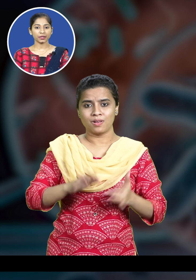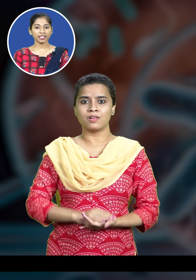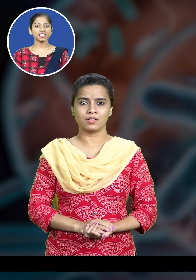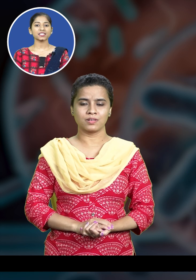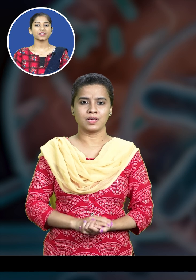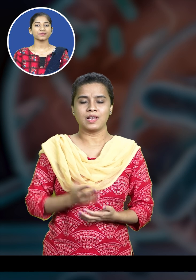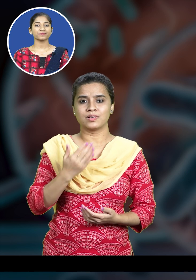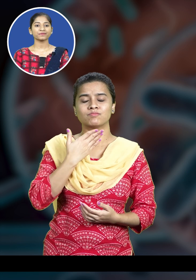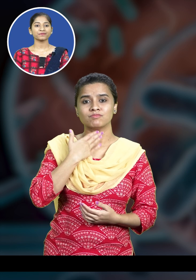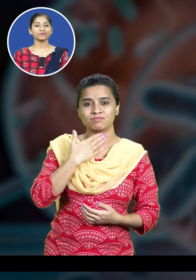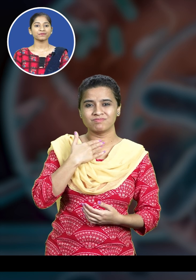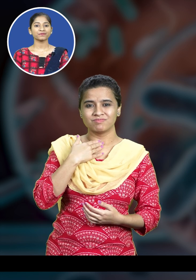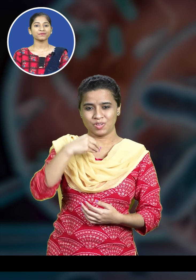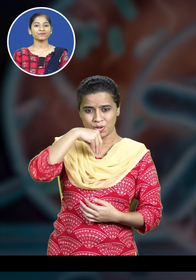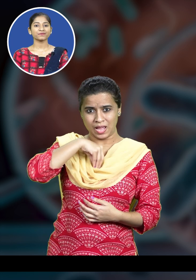diabetes,